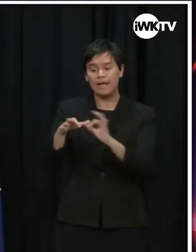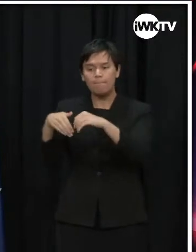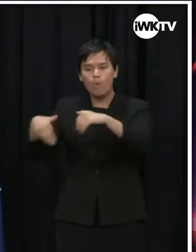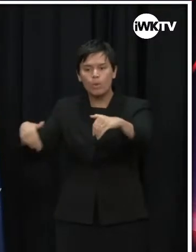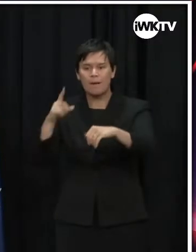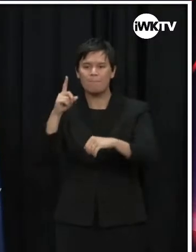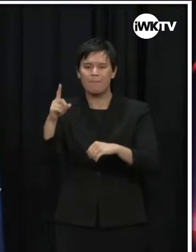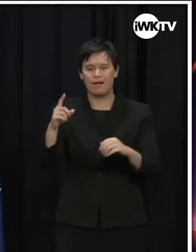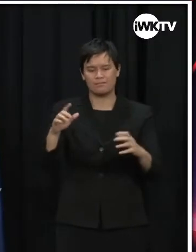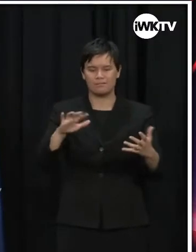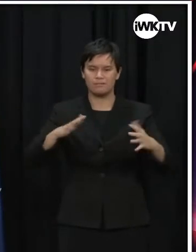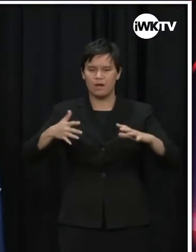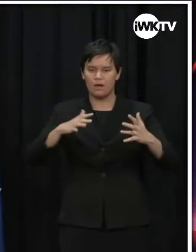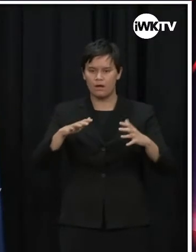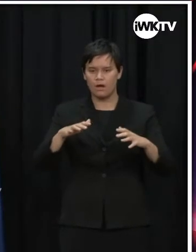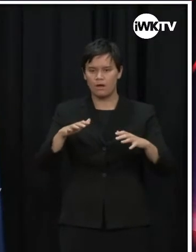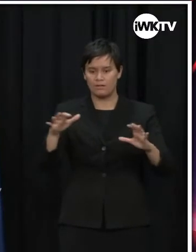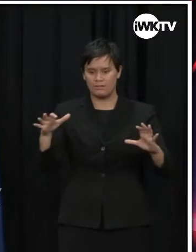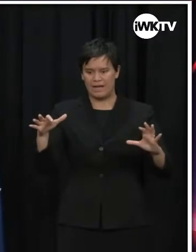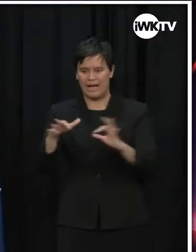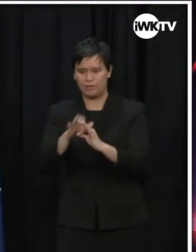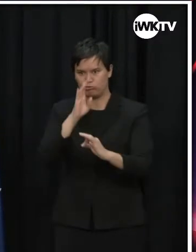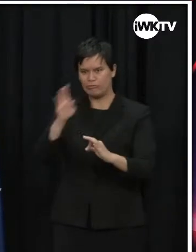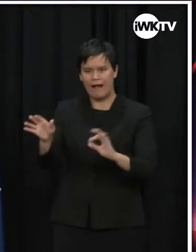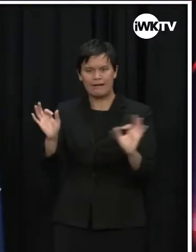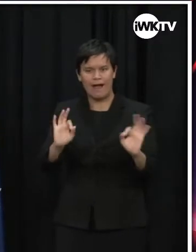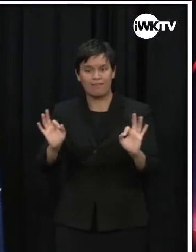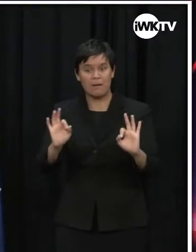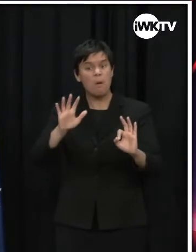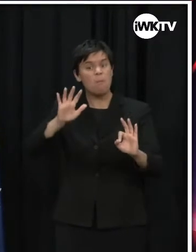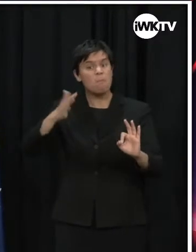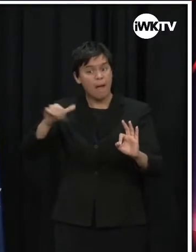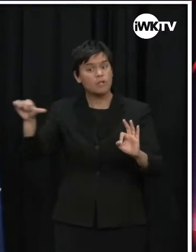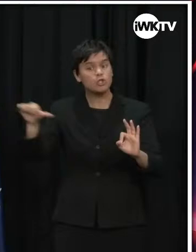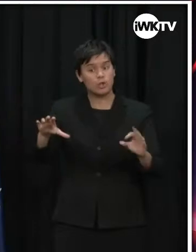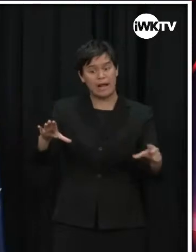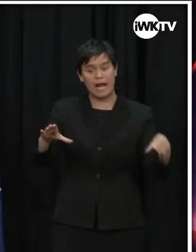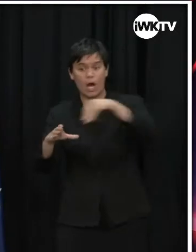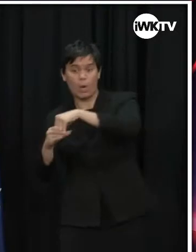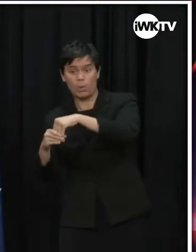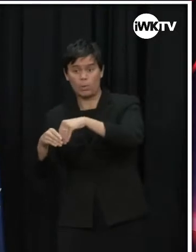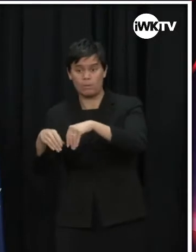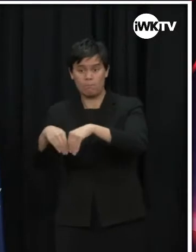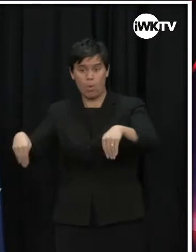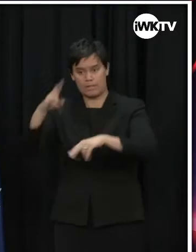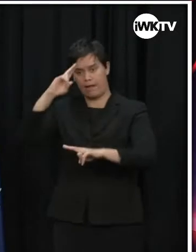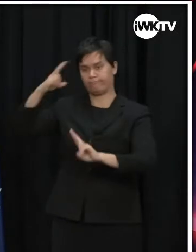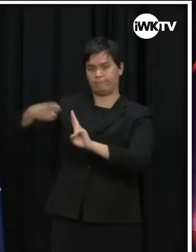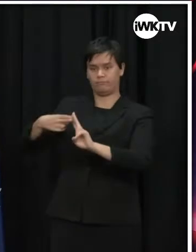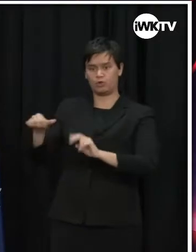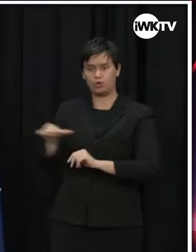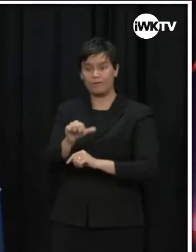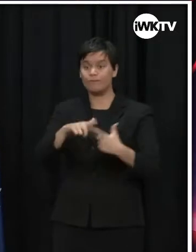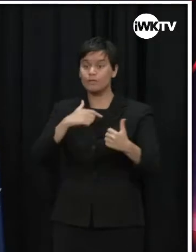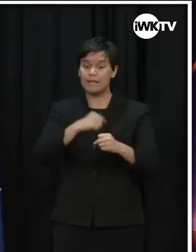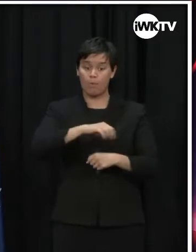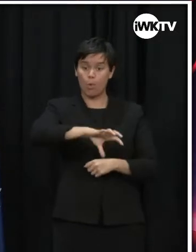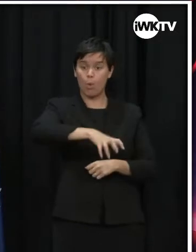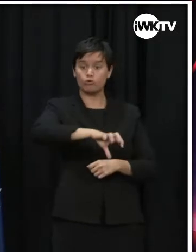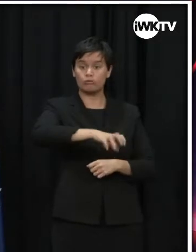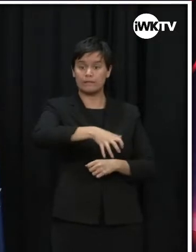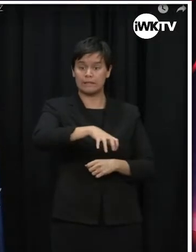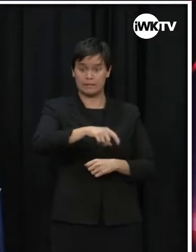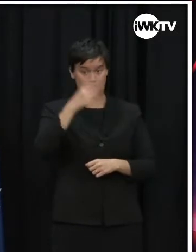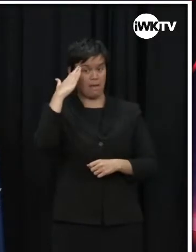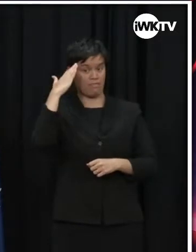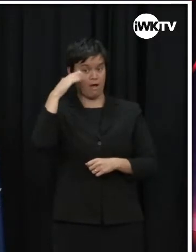regime. You'll see from our experience now that the laundry worker concerned and her workmates were being tested regularly, though